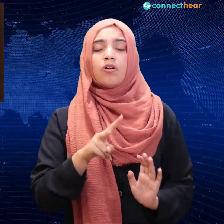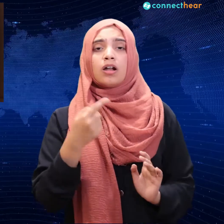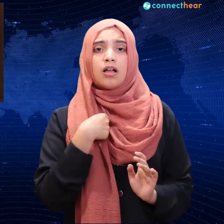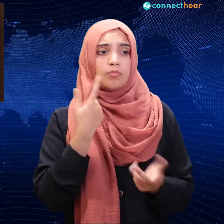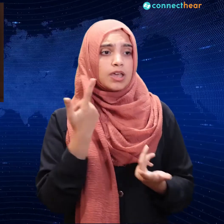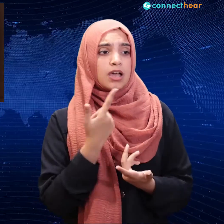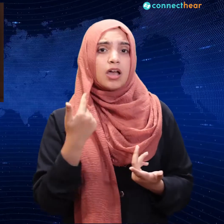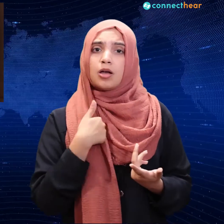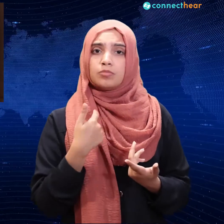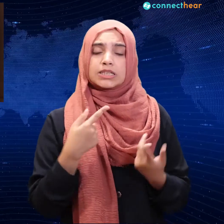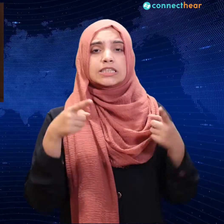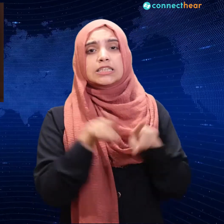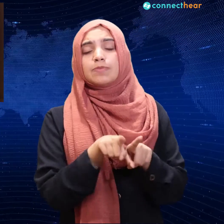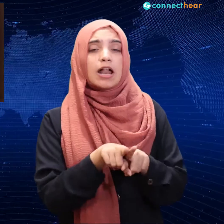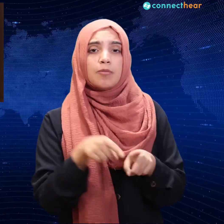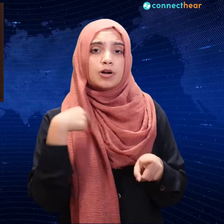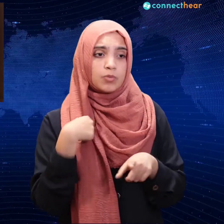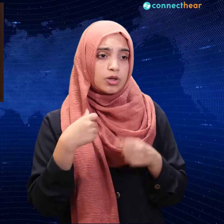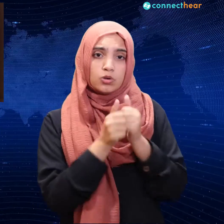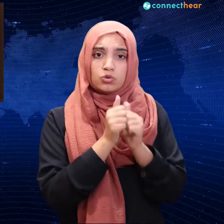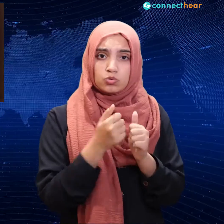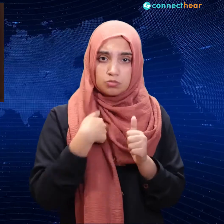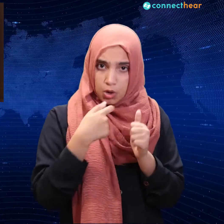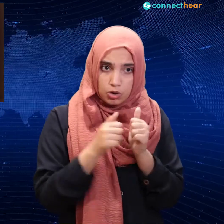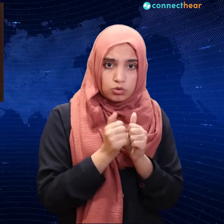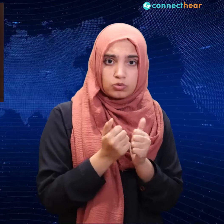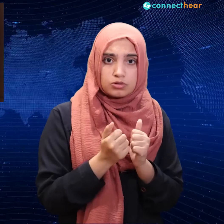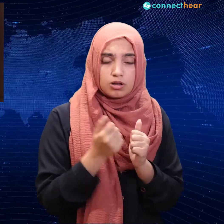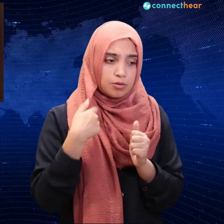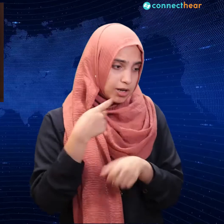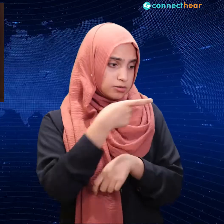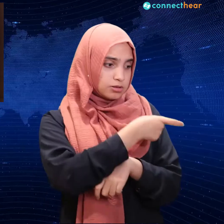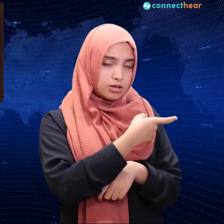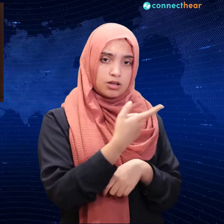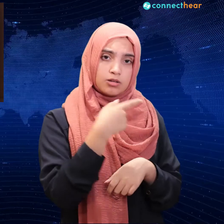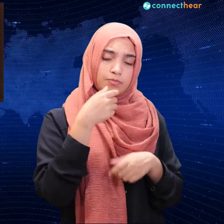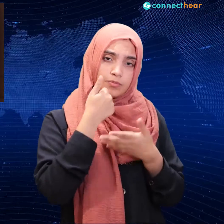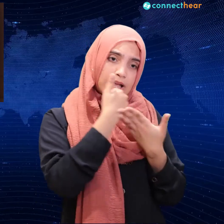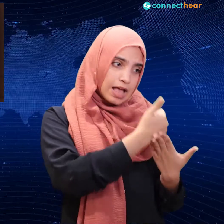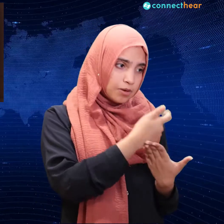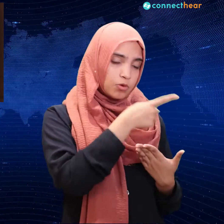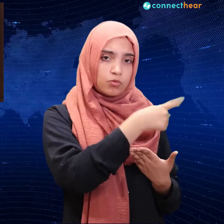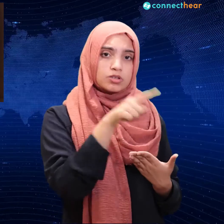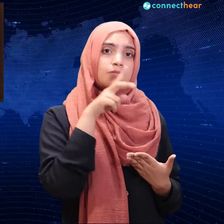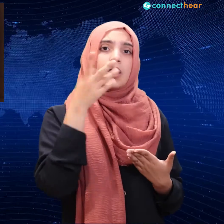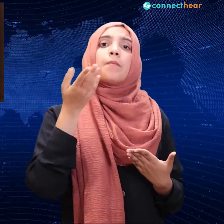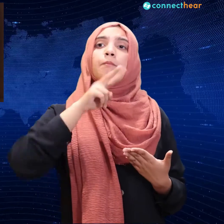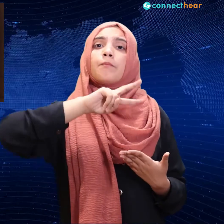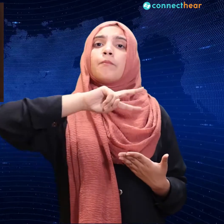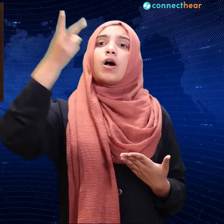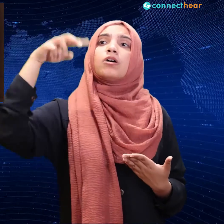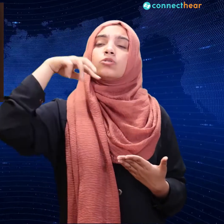gun. In Pakistan, people, I'm not talking about the leadership because I think we were let down by our leadership. The